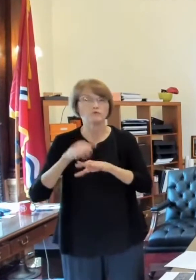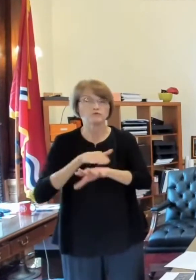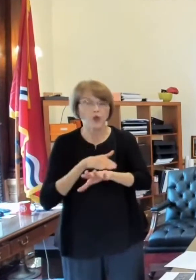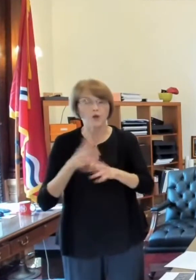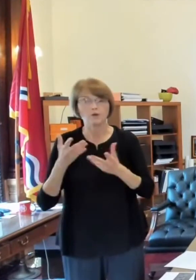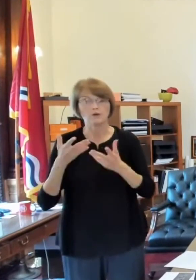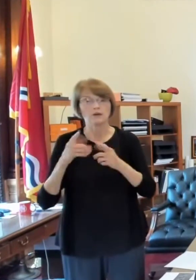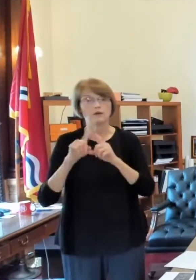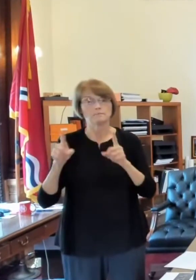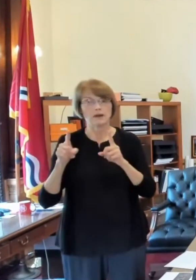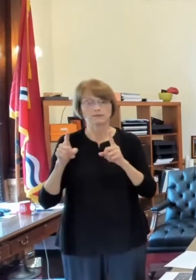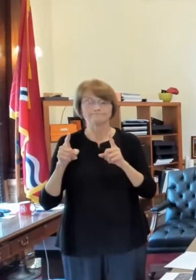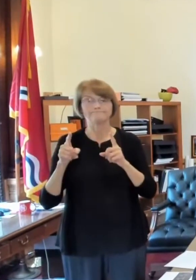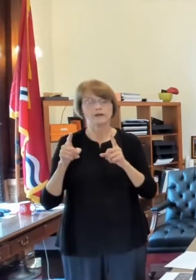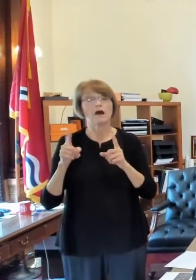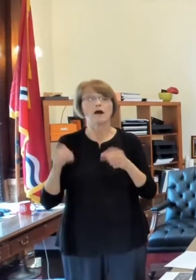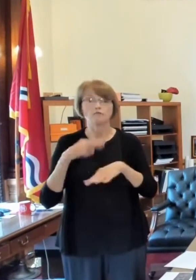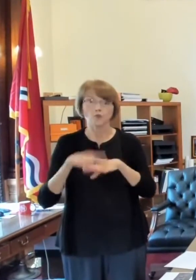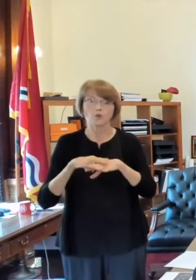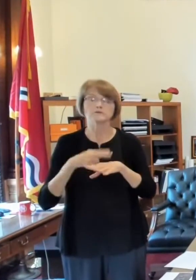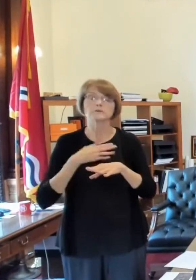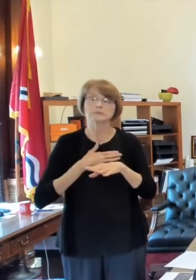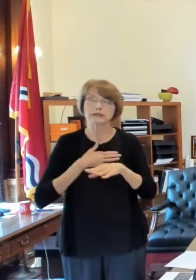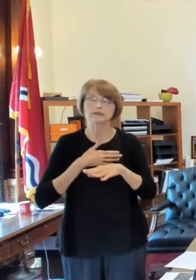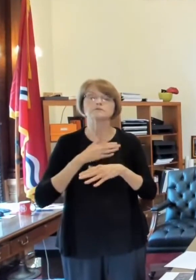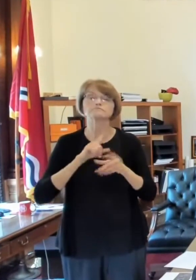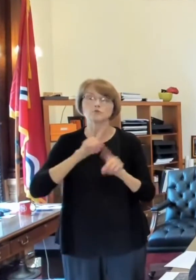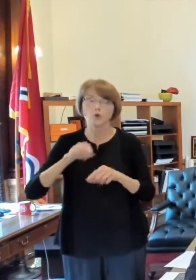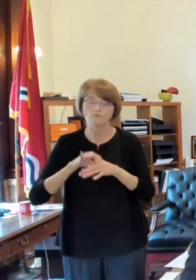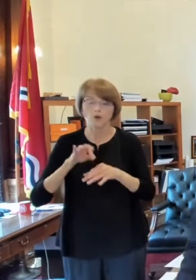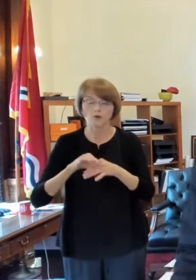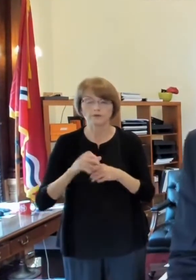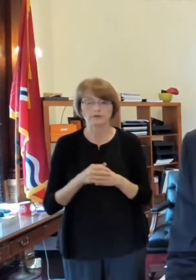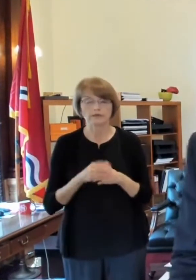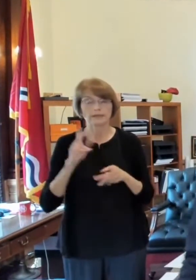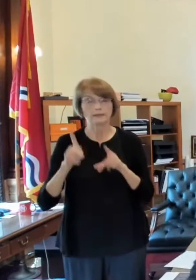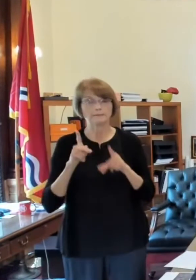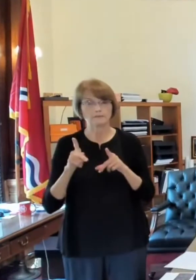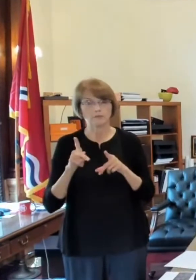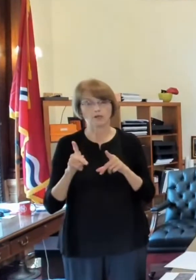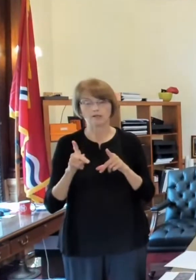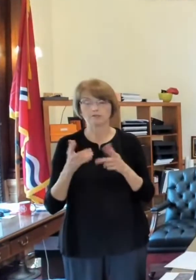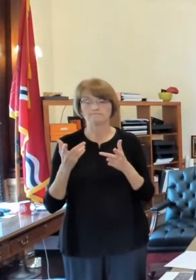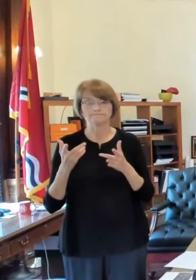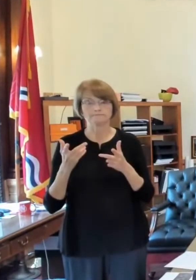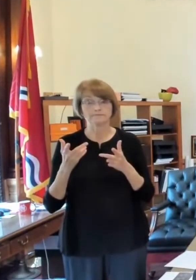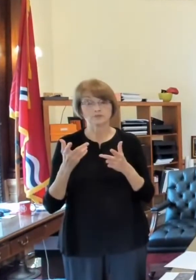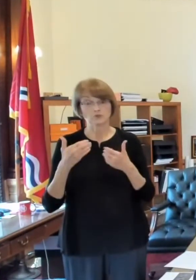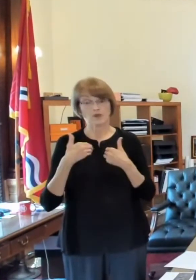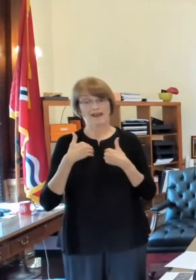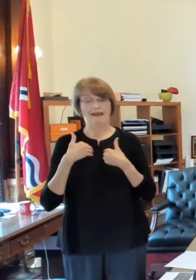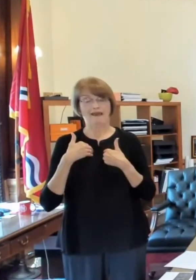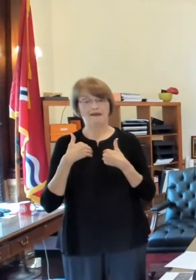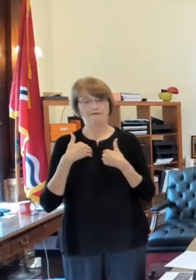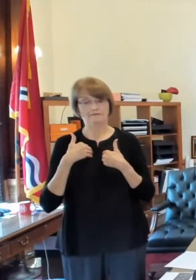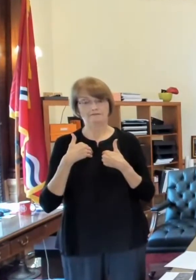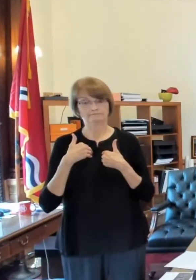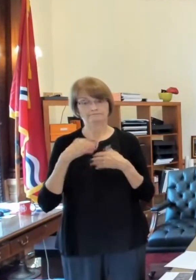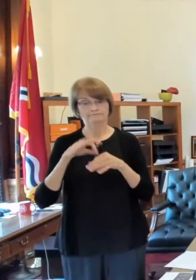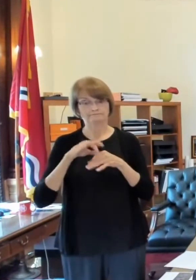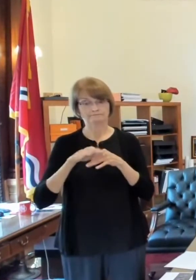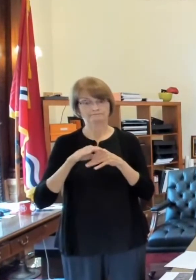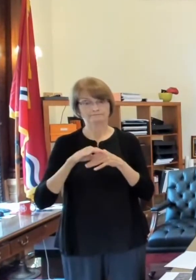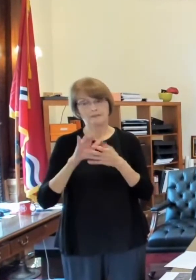all voters vote. I would also say if people are sitting at home with unmailed absentee ballots at this point, absentee